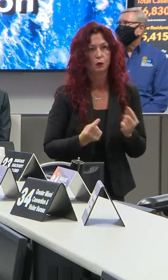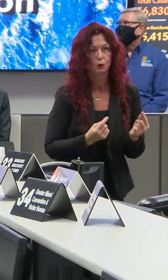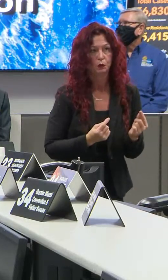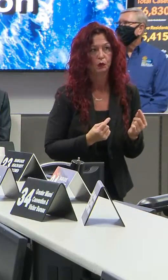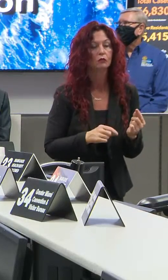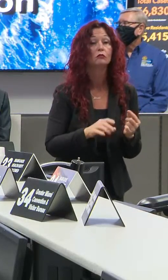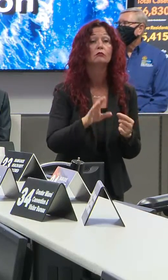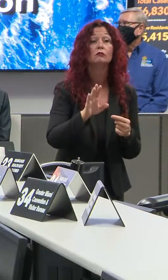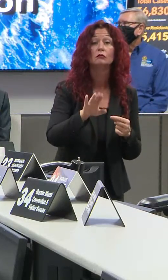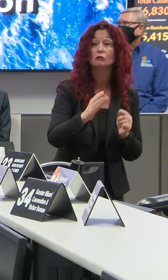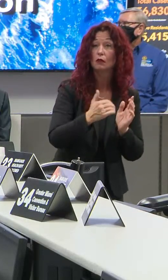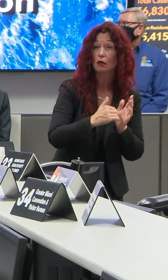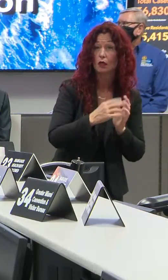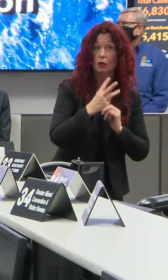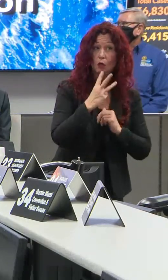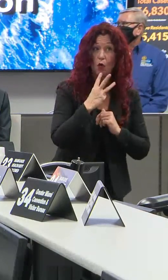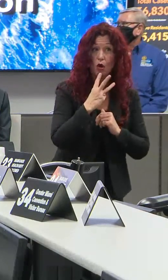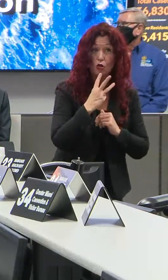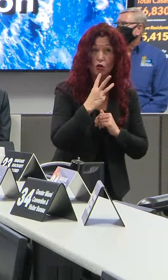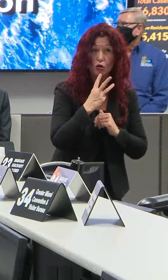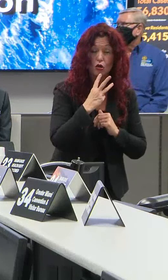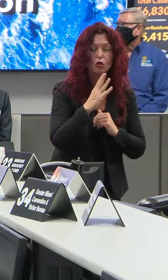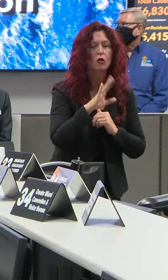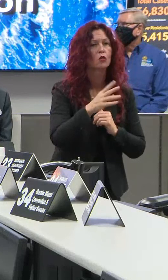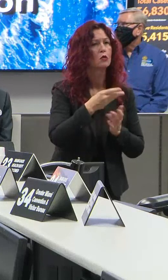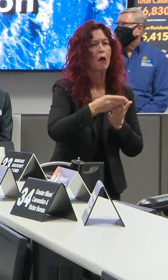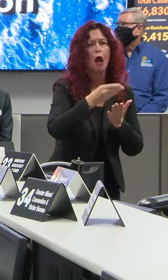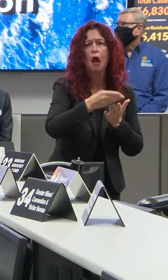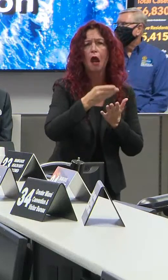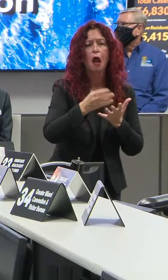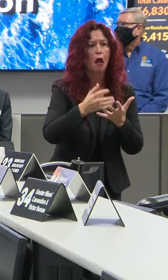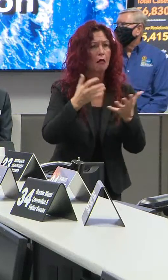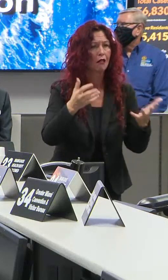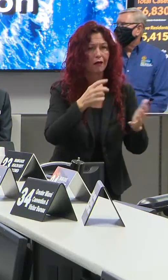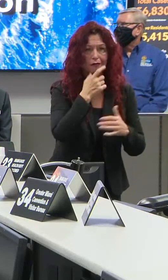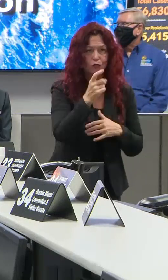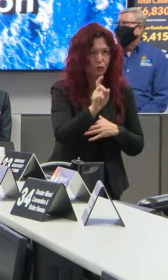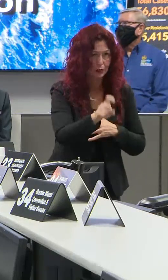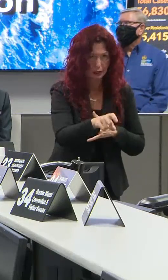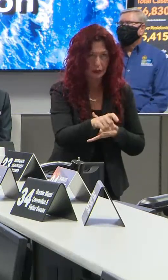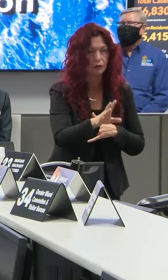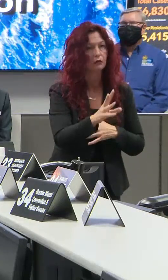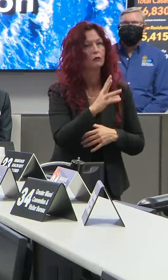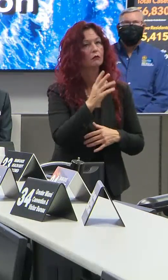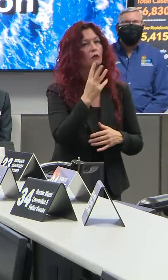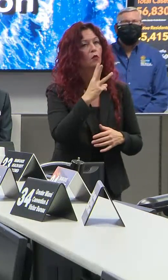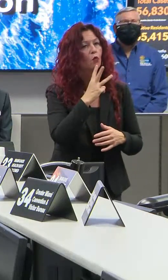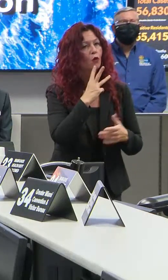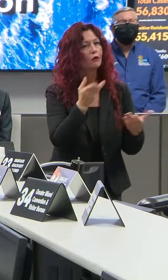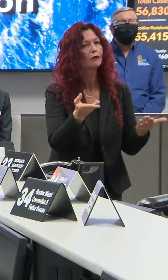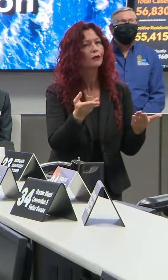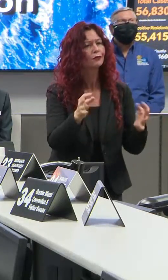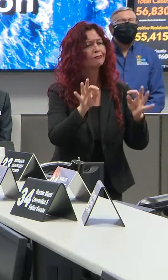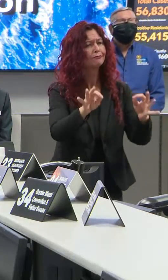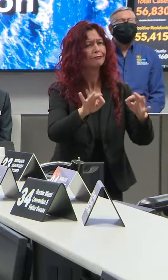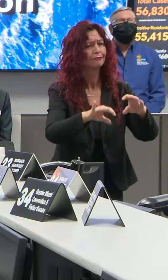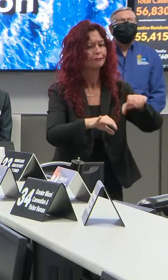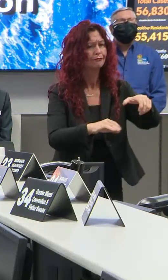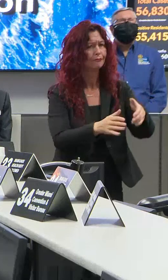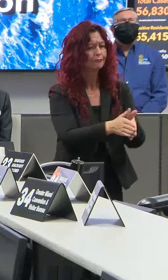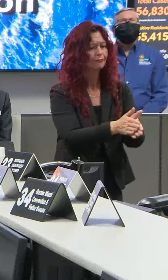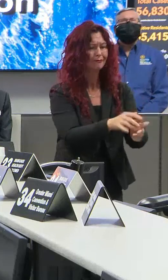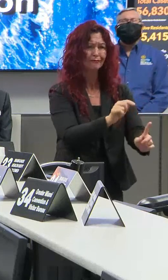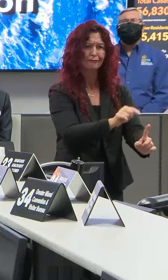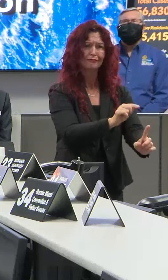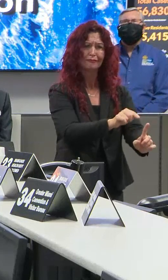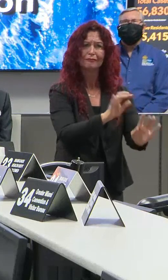of any contamination, you want to ensure that each person in the house has enough drinking water that will last them for at least